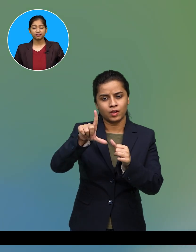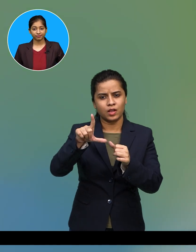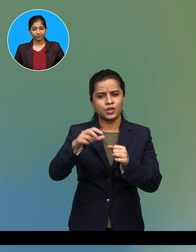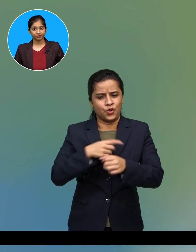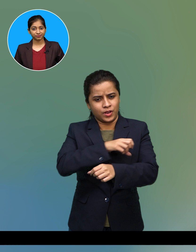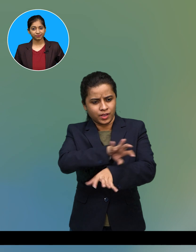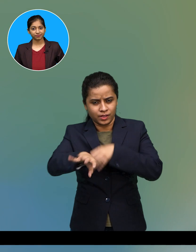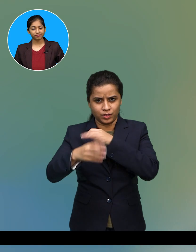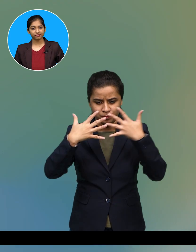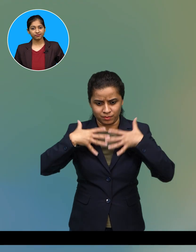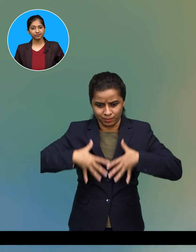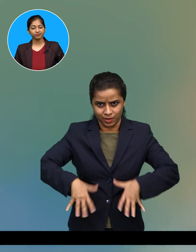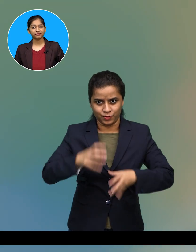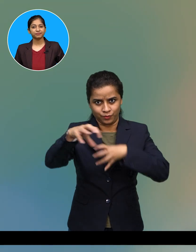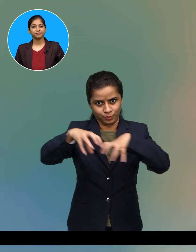body.